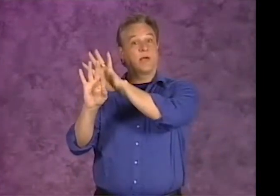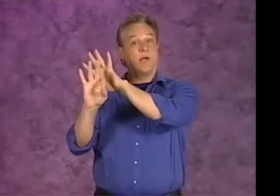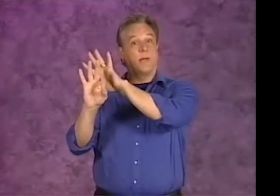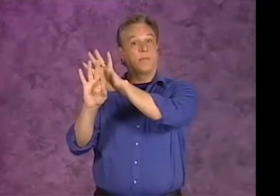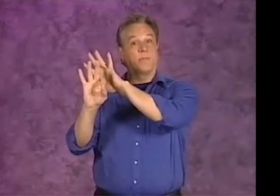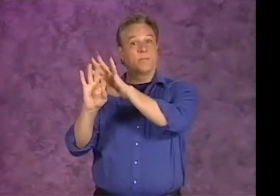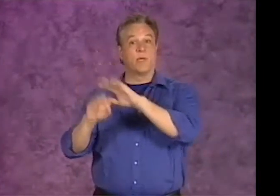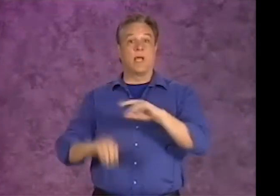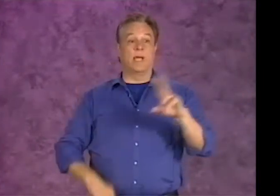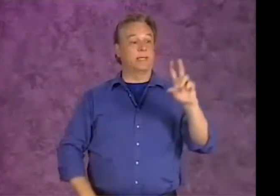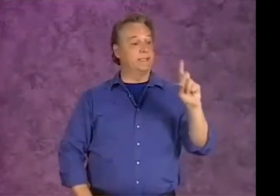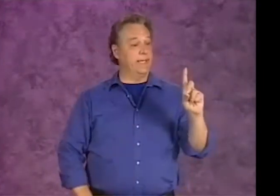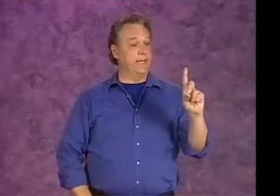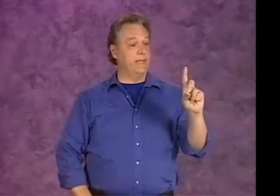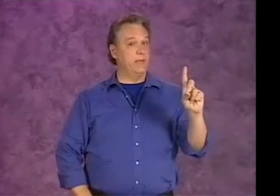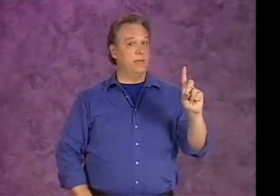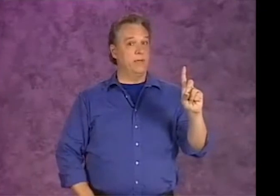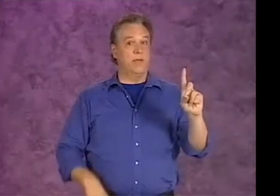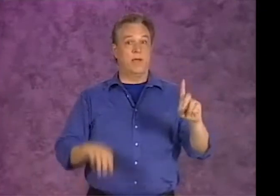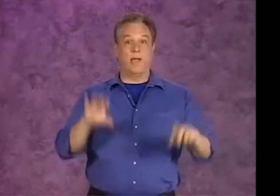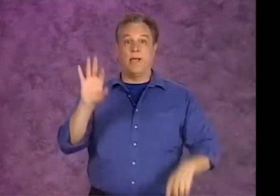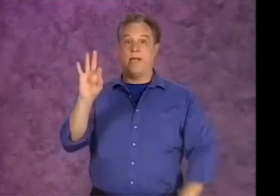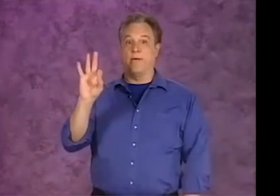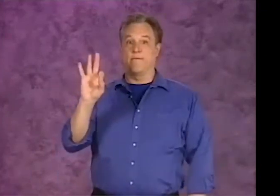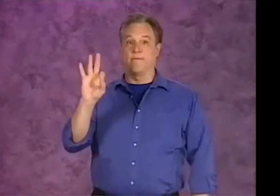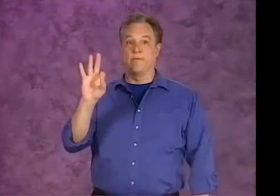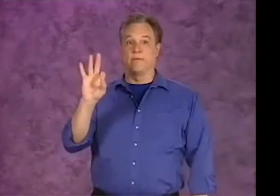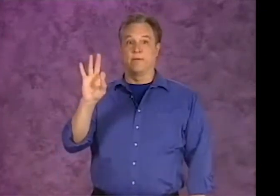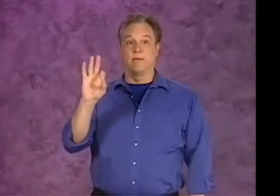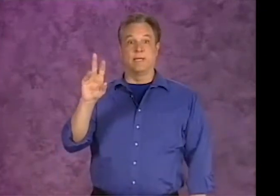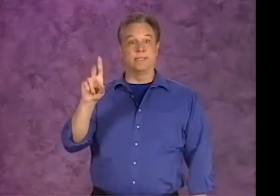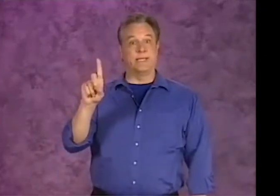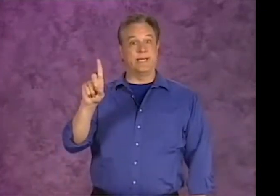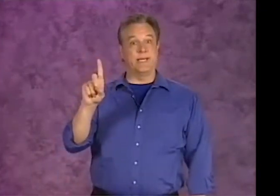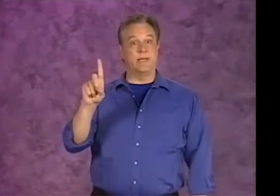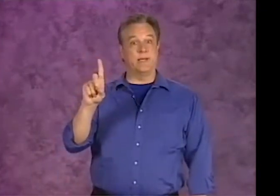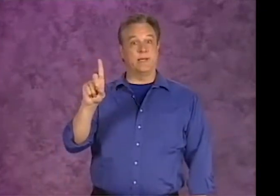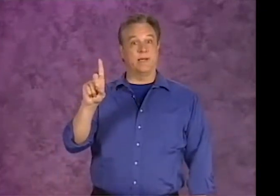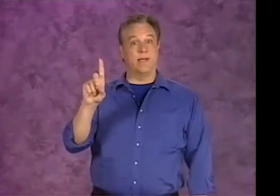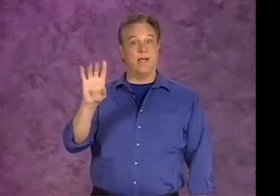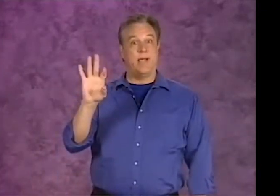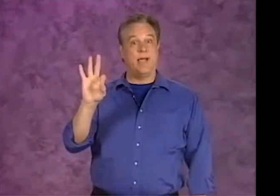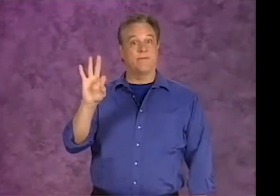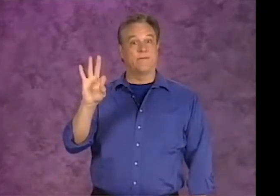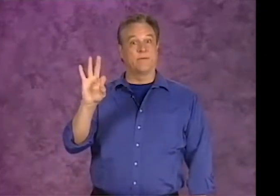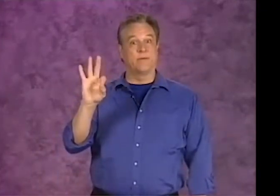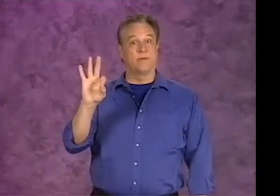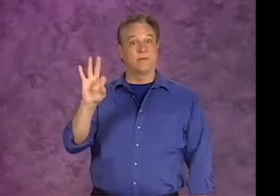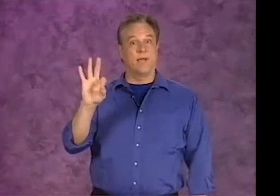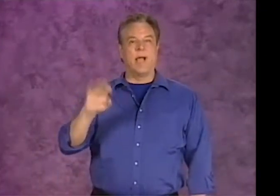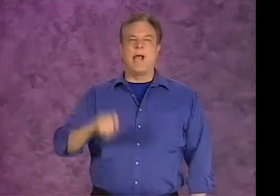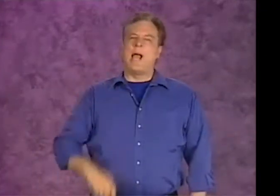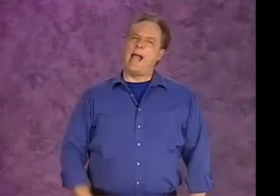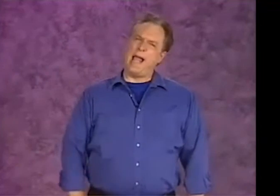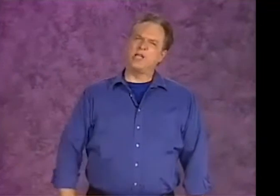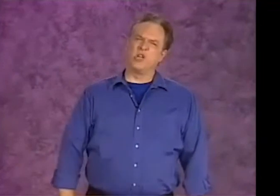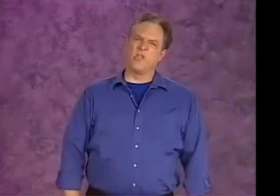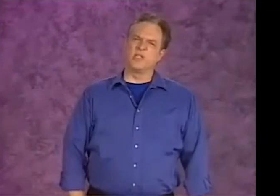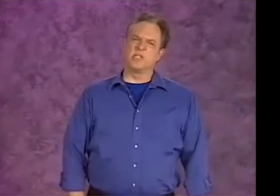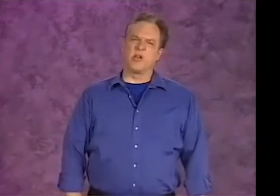are up. D, F, D, F. Actually, this letter